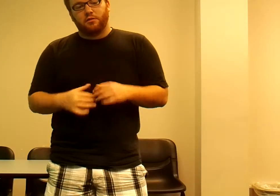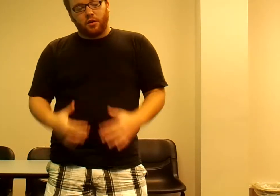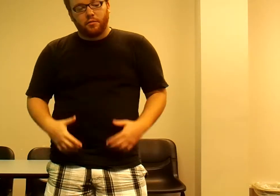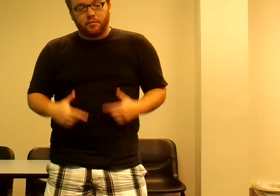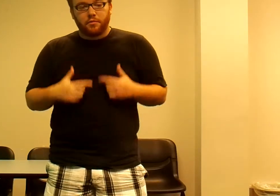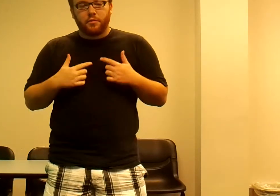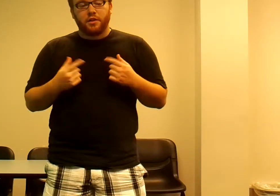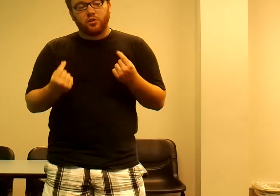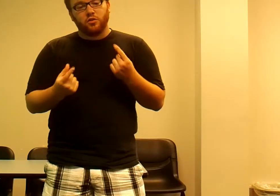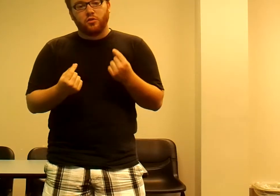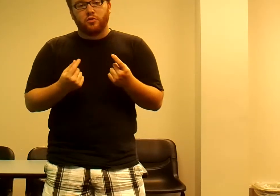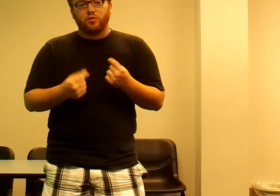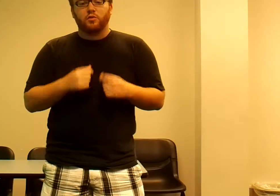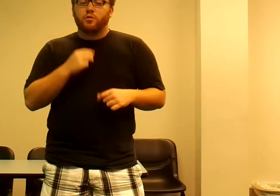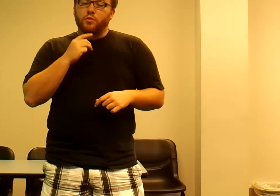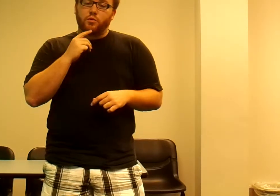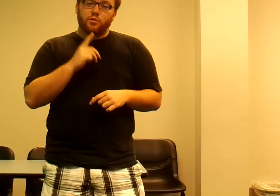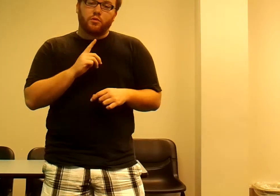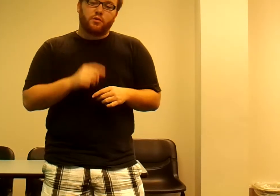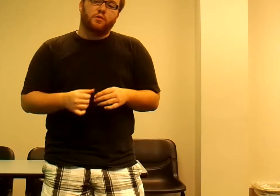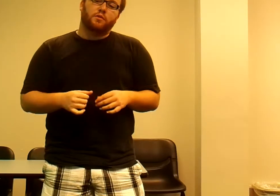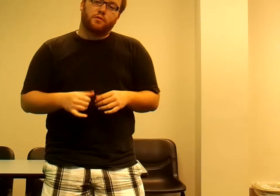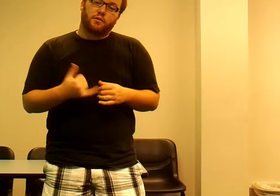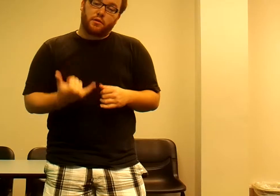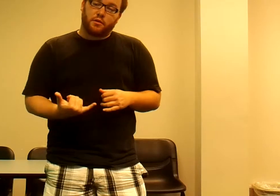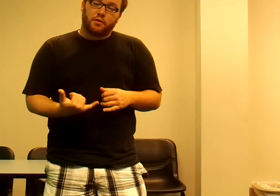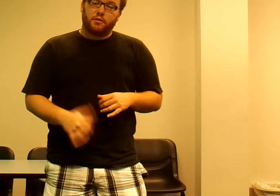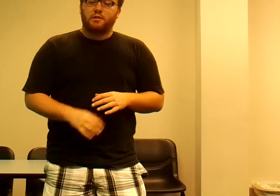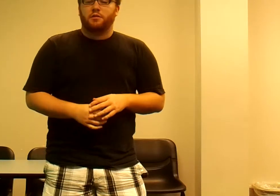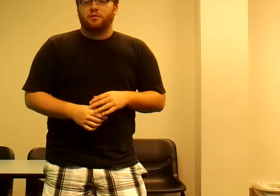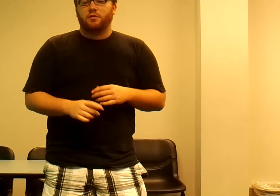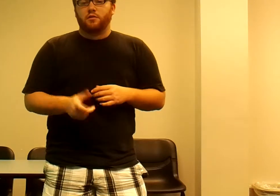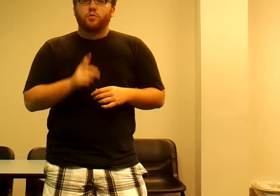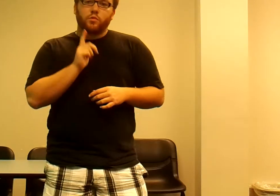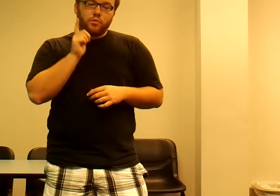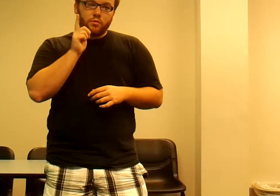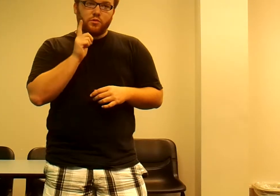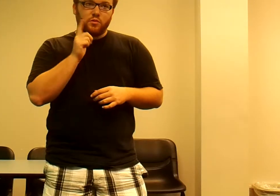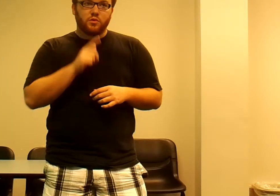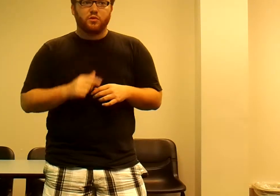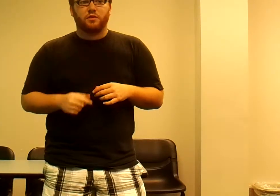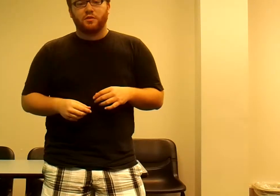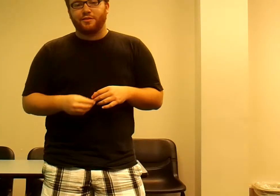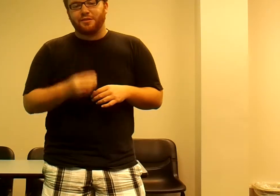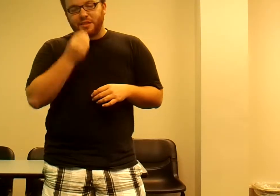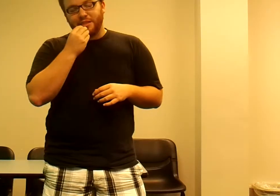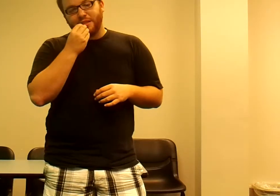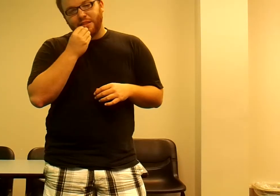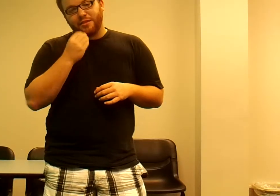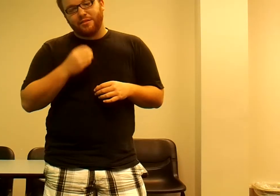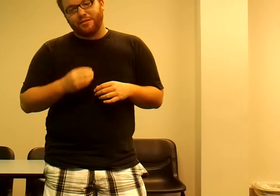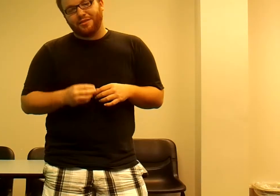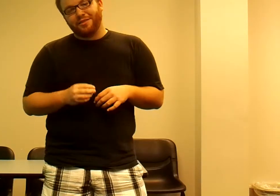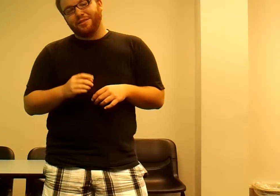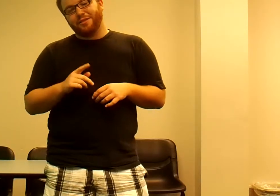now. And when you went to lunch today, you were eating that terrific pizza, and you took a